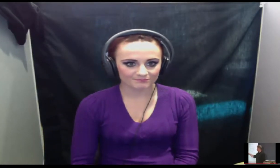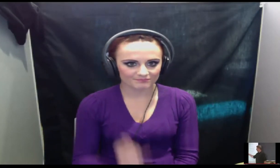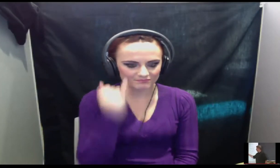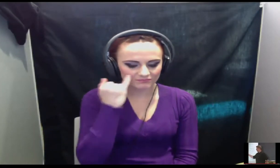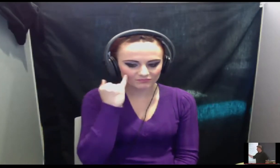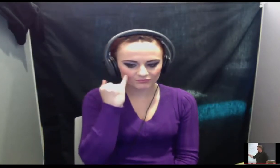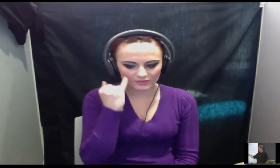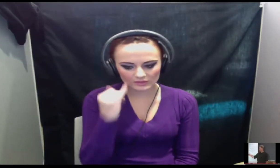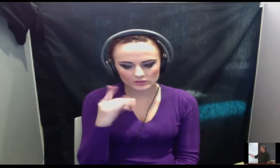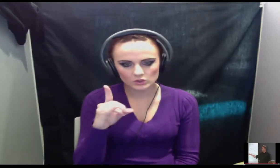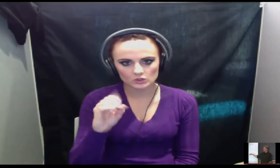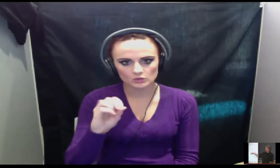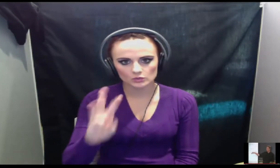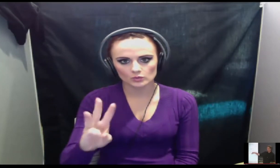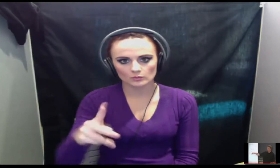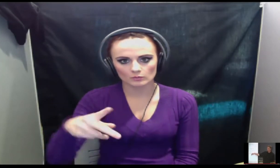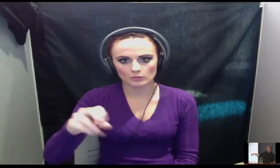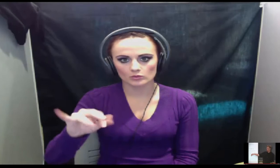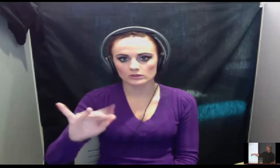point,